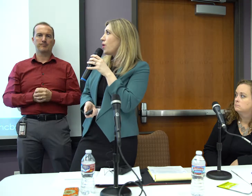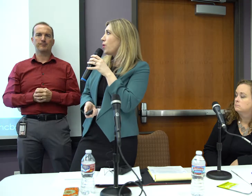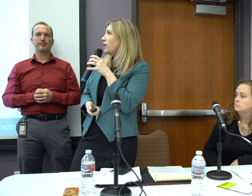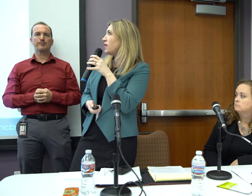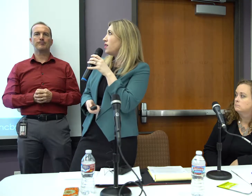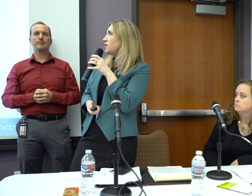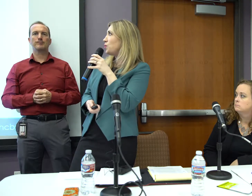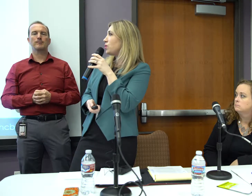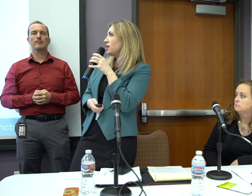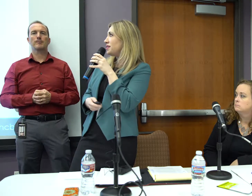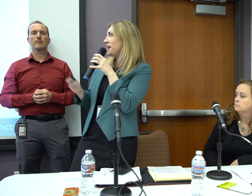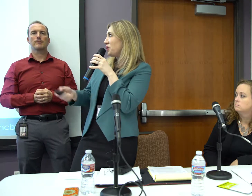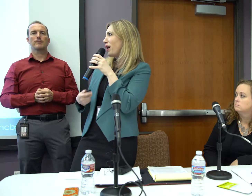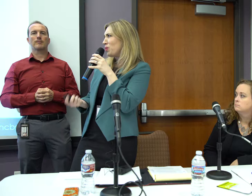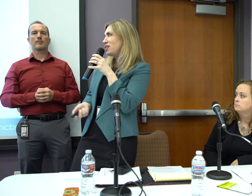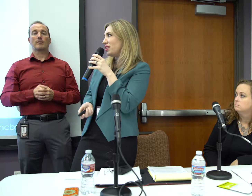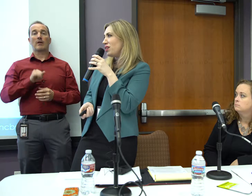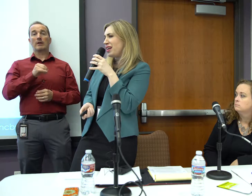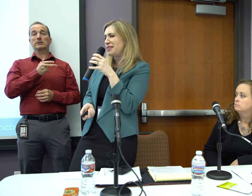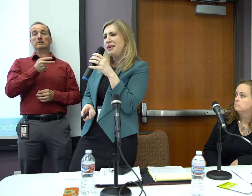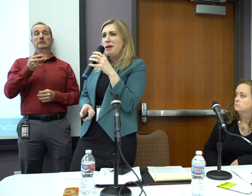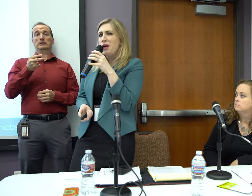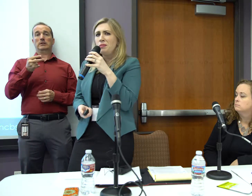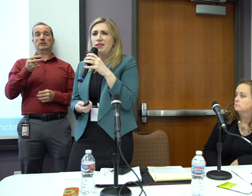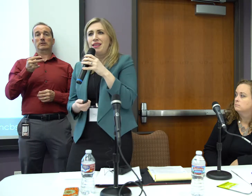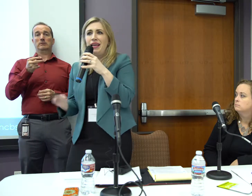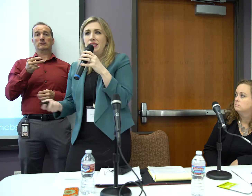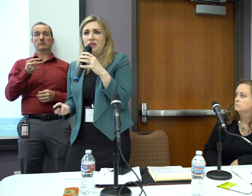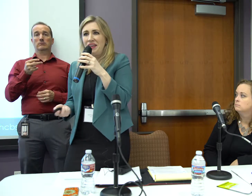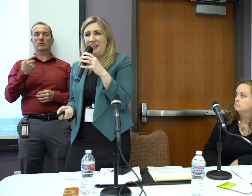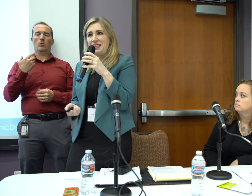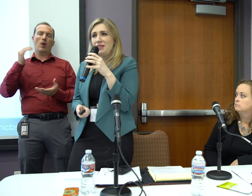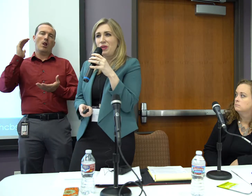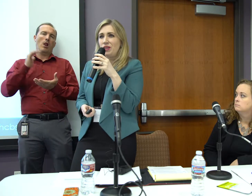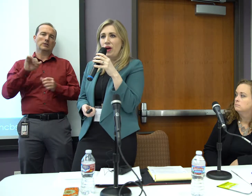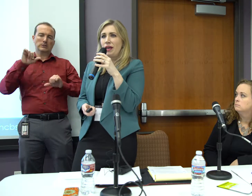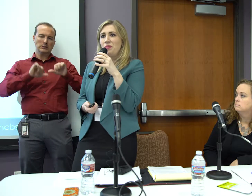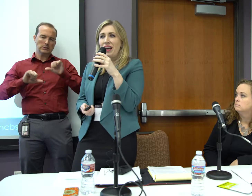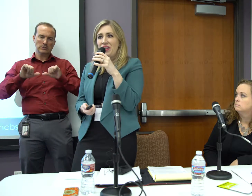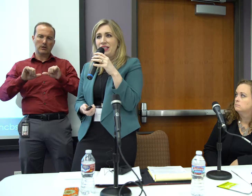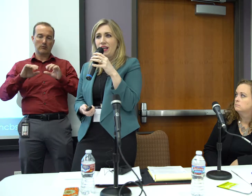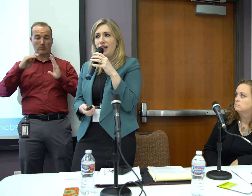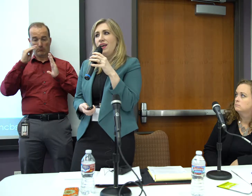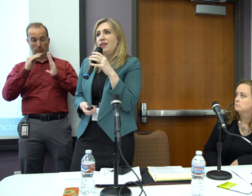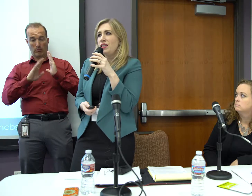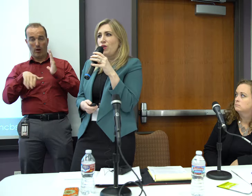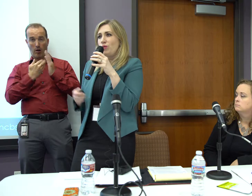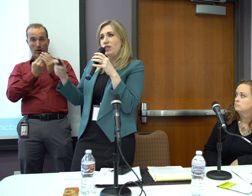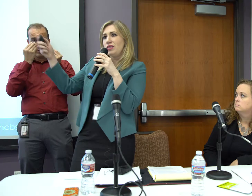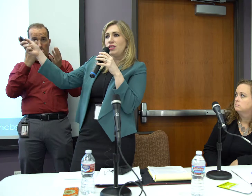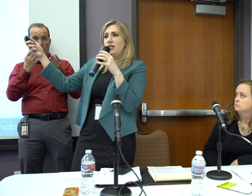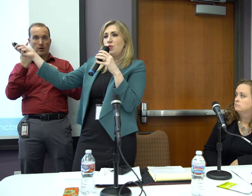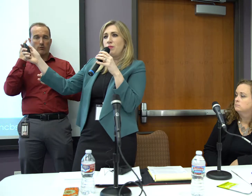And so this second round was a little less scientific in the sense that we didn't quite compile the data to